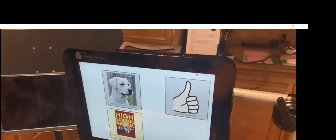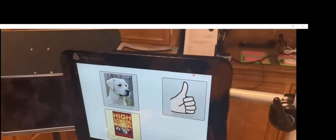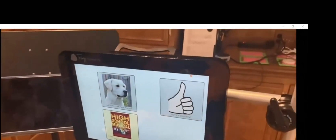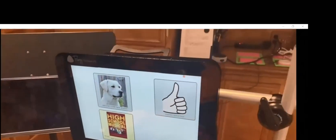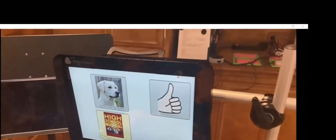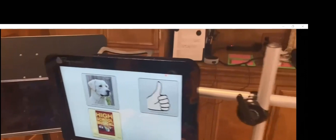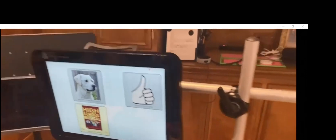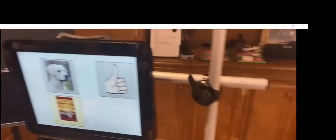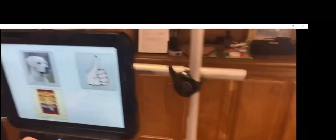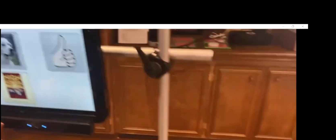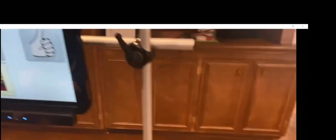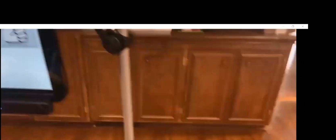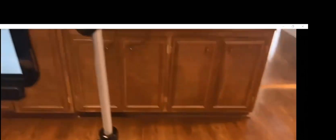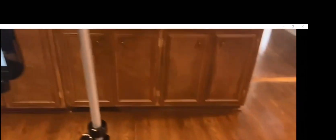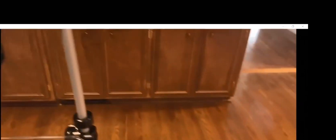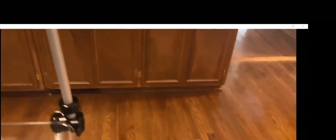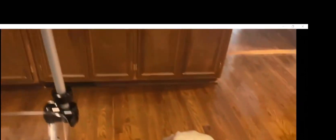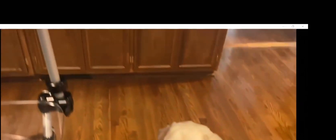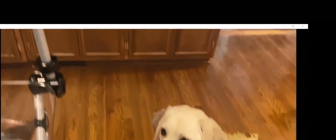You're a good boy.